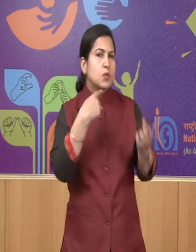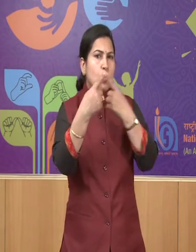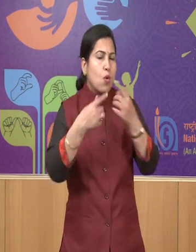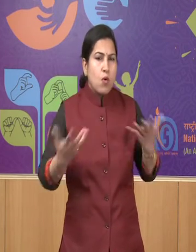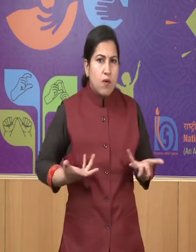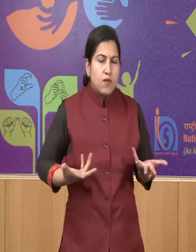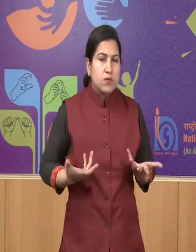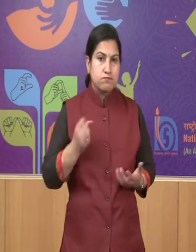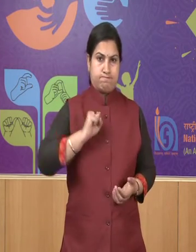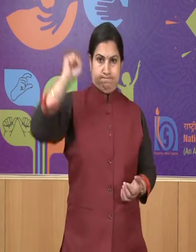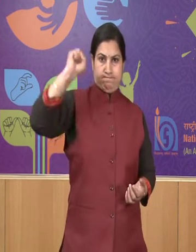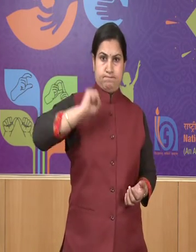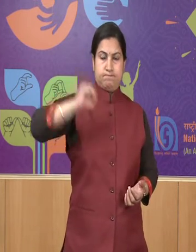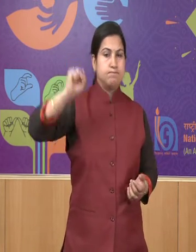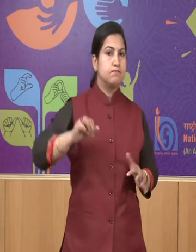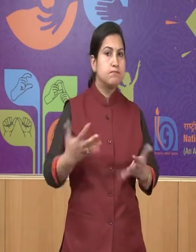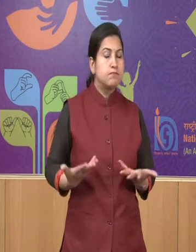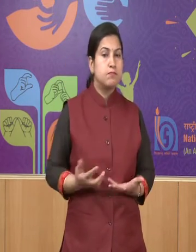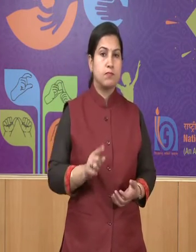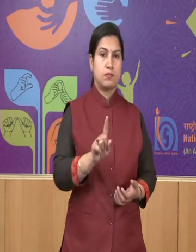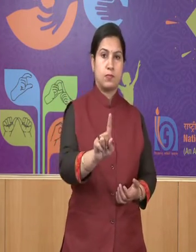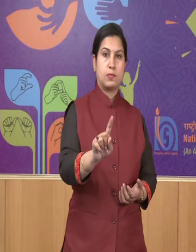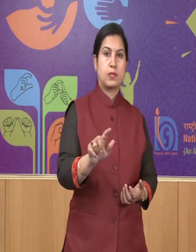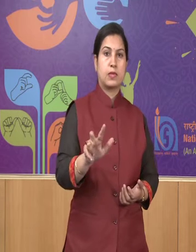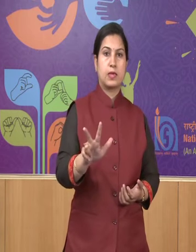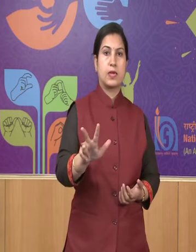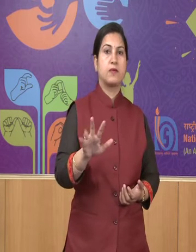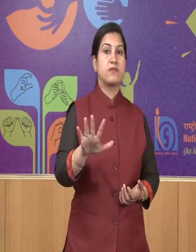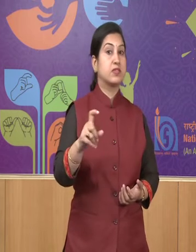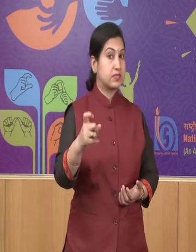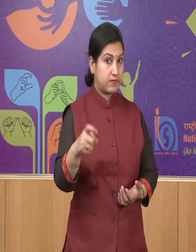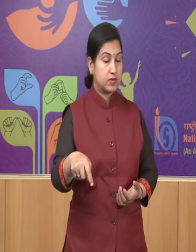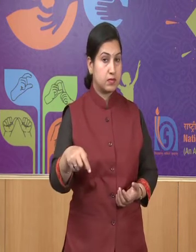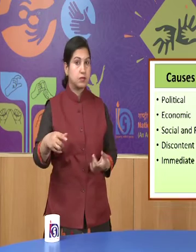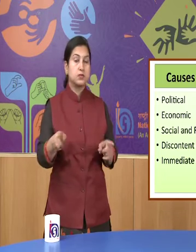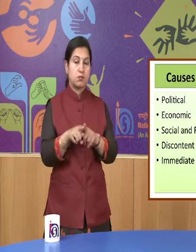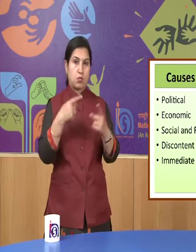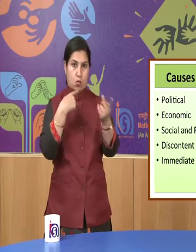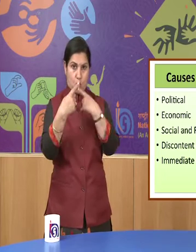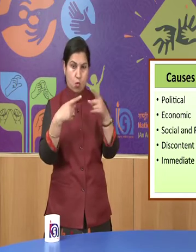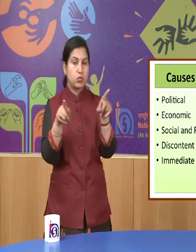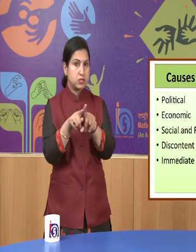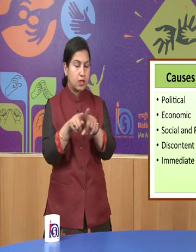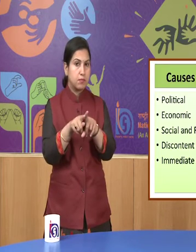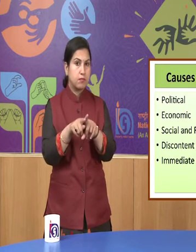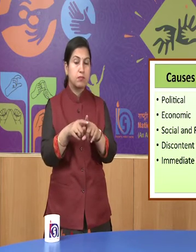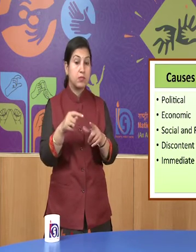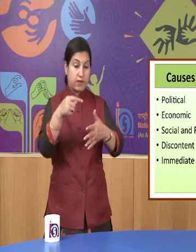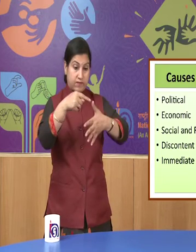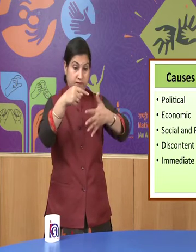discussed the causes of the revolt of the year 1857. In this, we discussed the 5